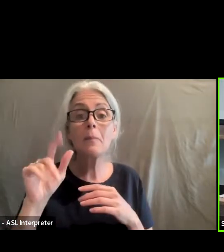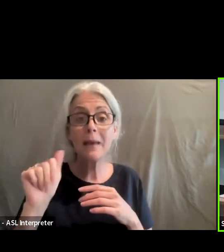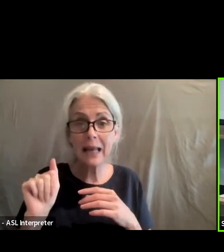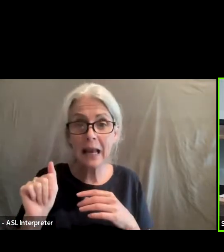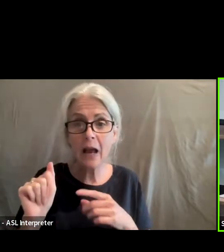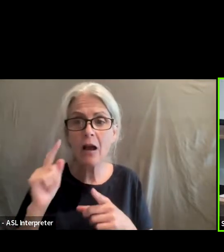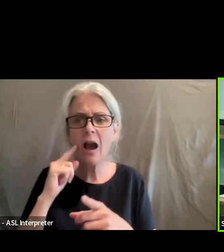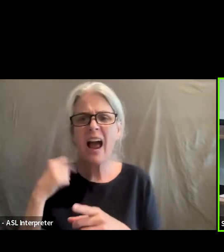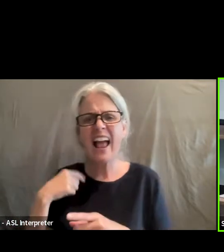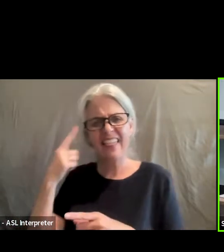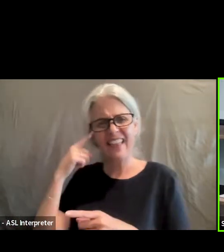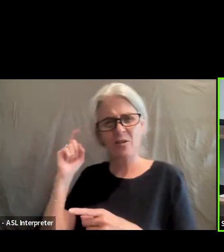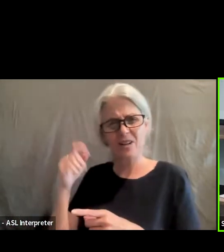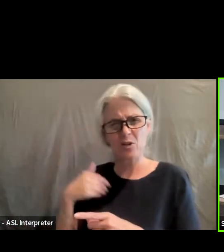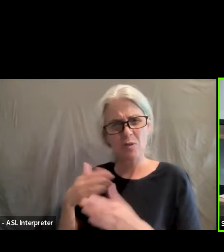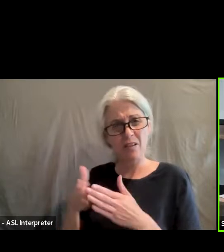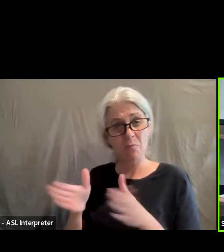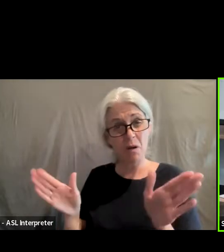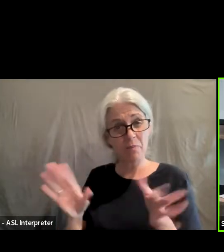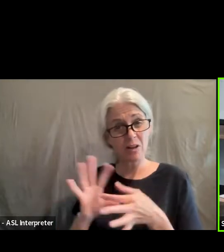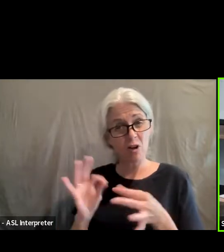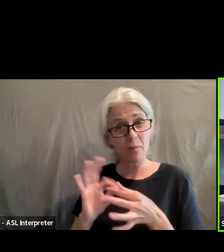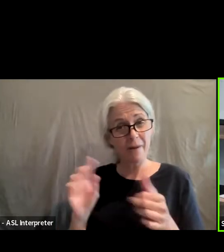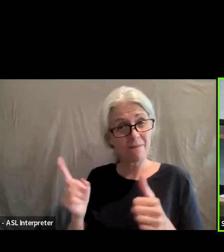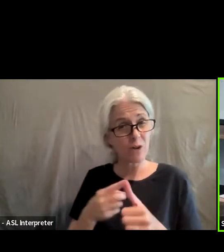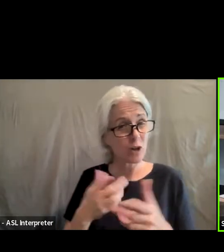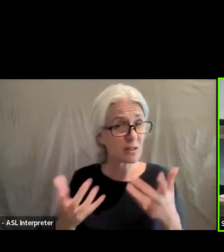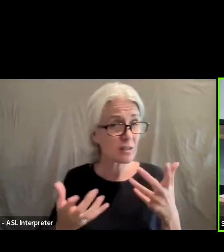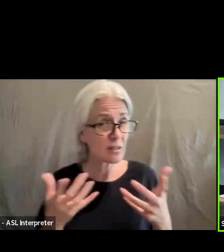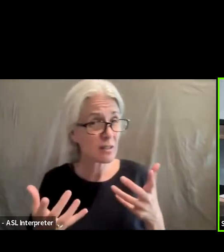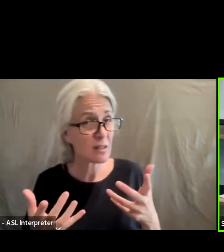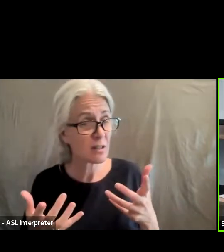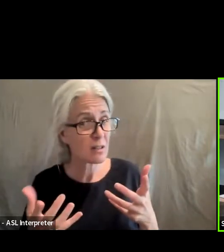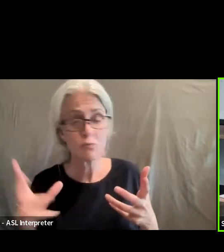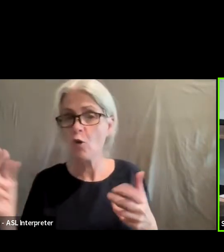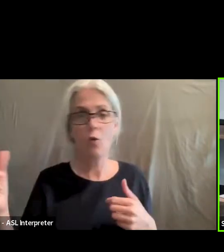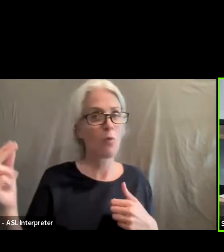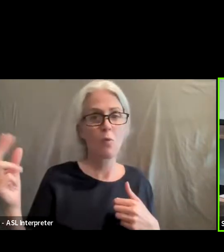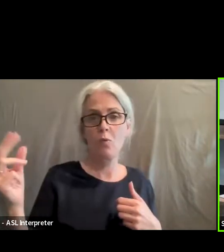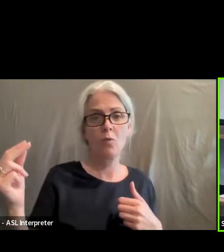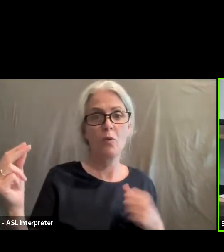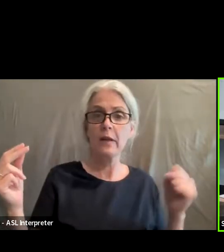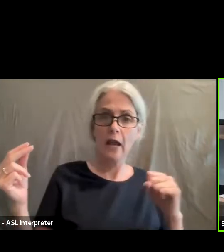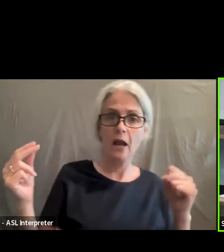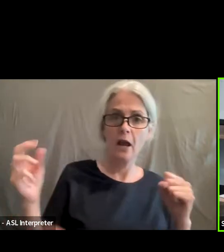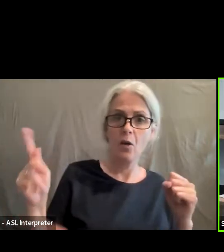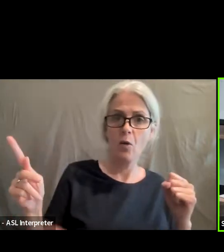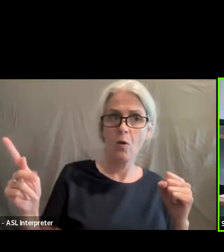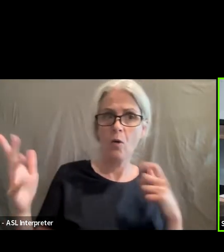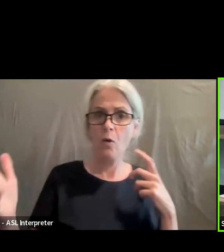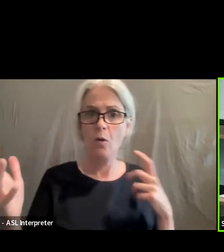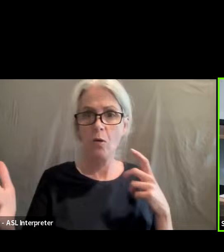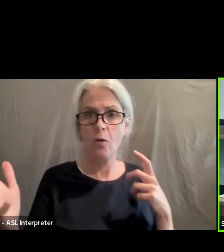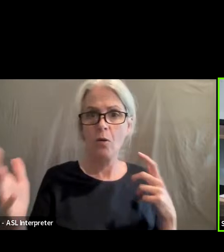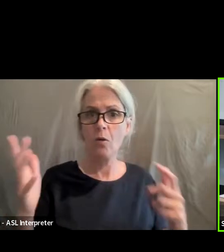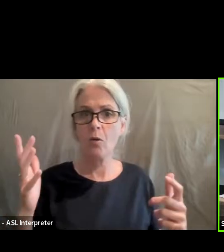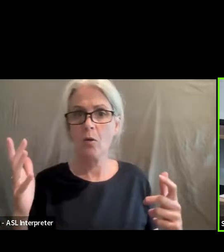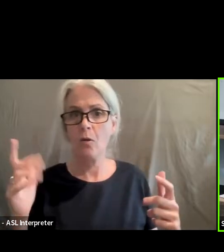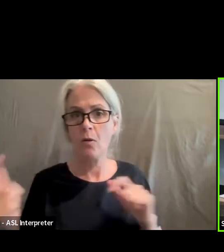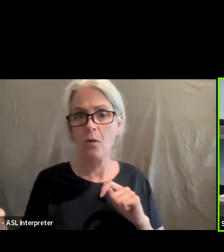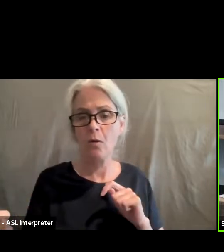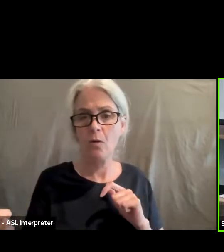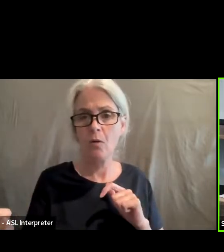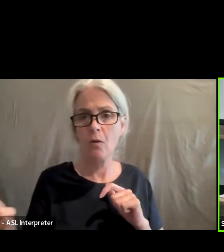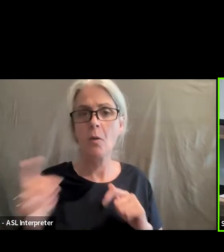I think we're supposed to have public comment first. No, last. No? Yeah. Oh, it's on, it's for. Yeah, we'll go to